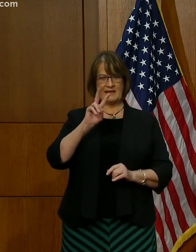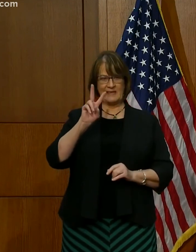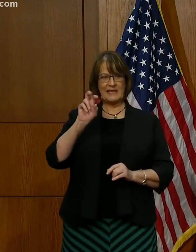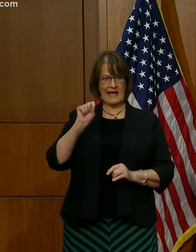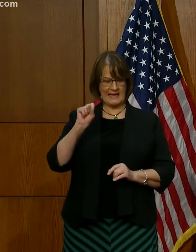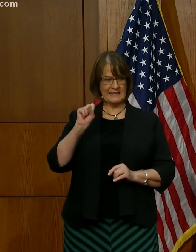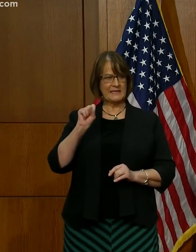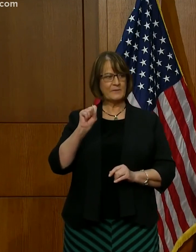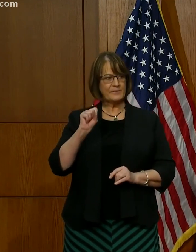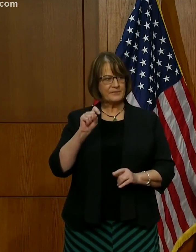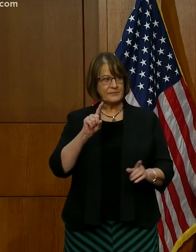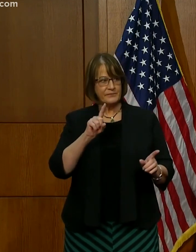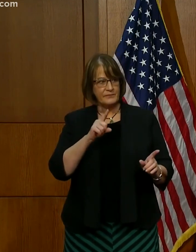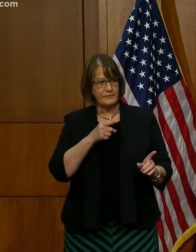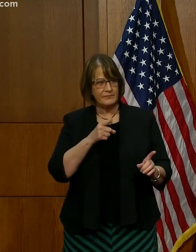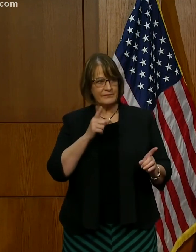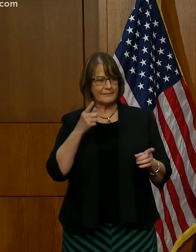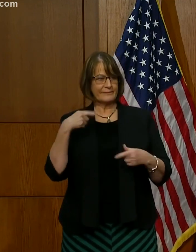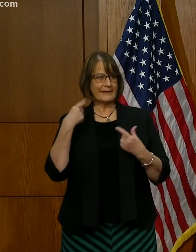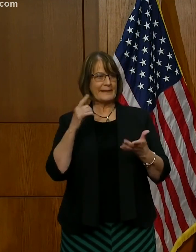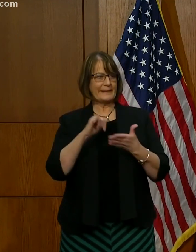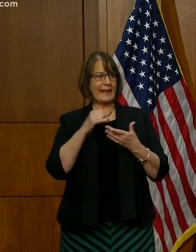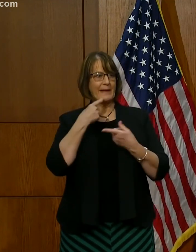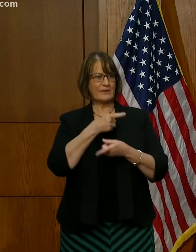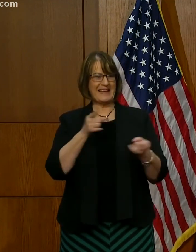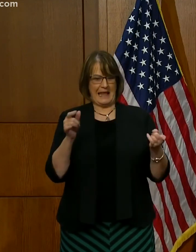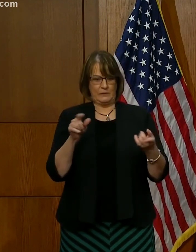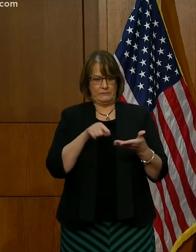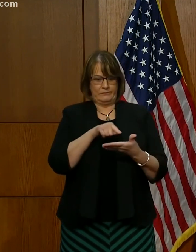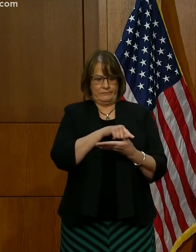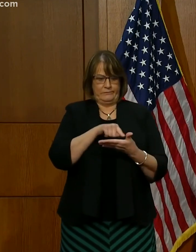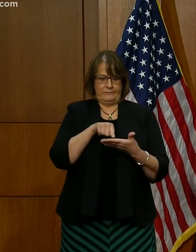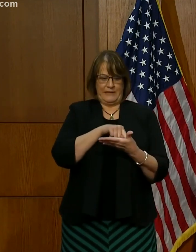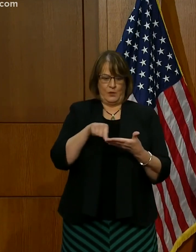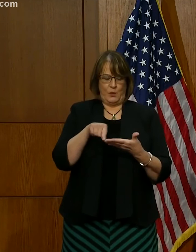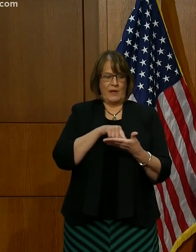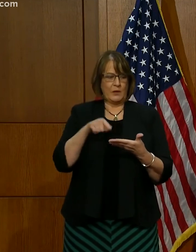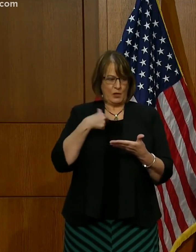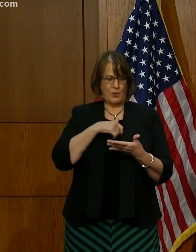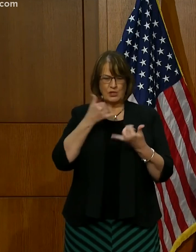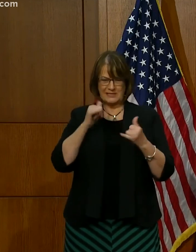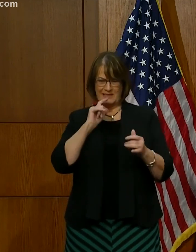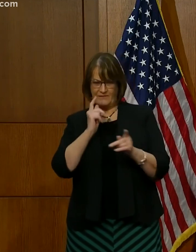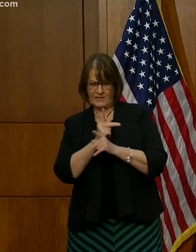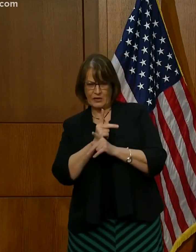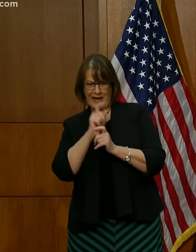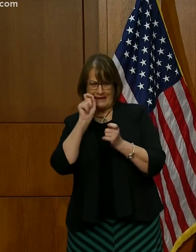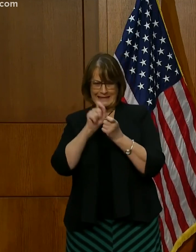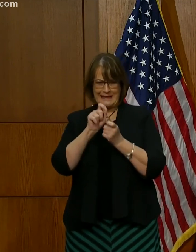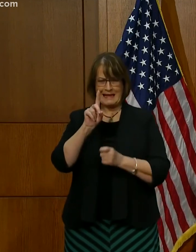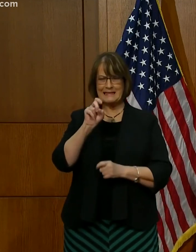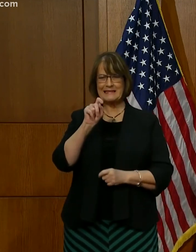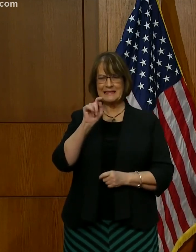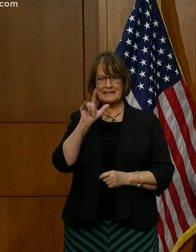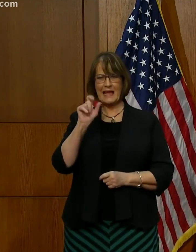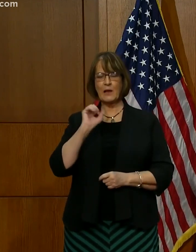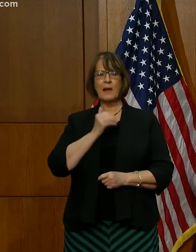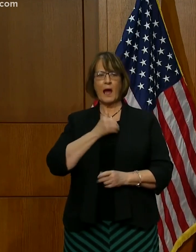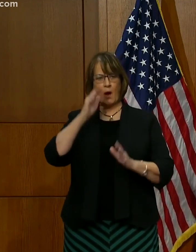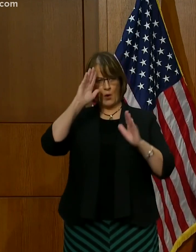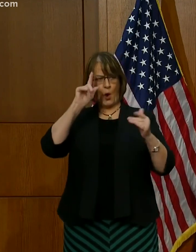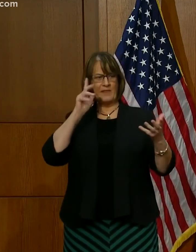CVS, since their press announcement earlier this week. So we're still working through some of those details, but our hope and intent is that they would integrate